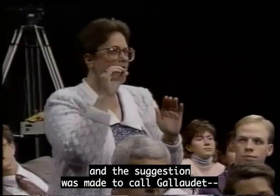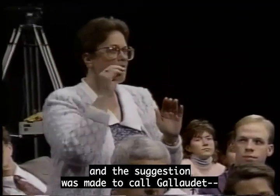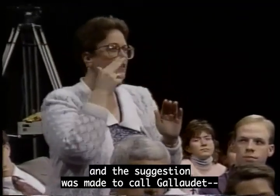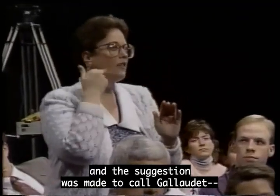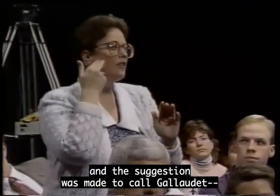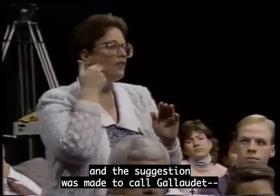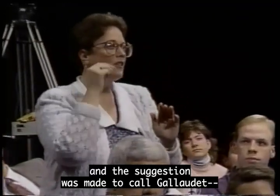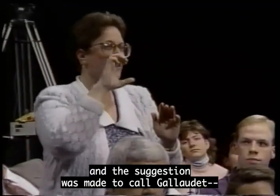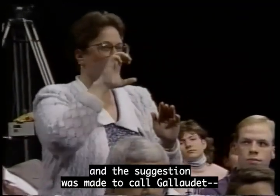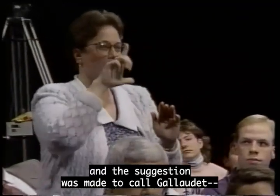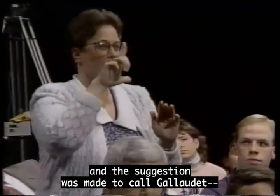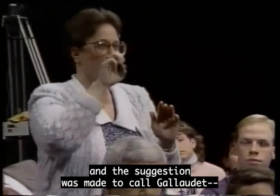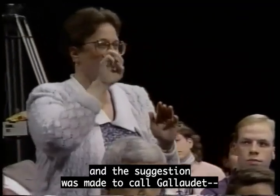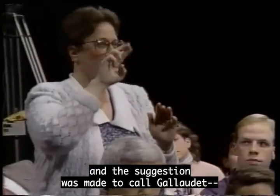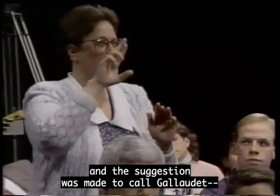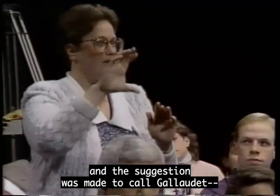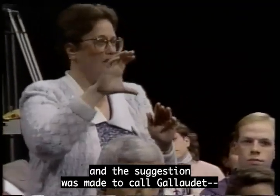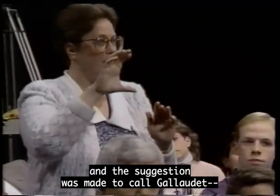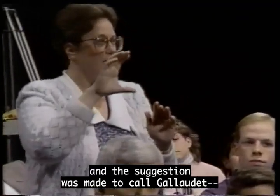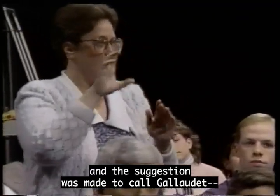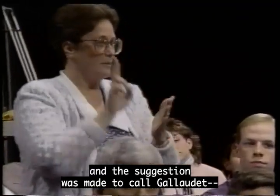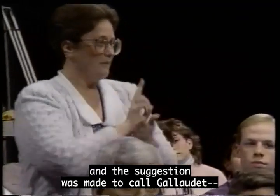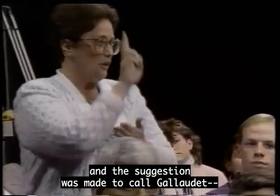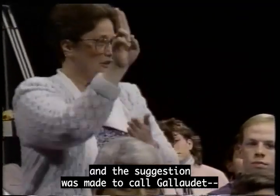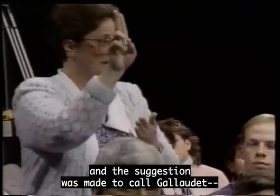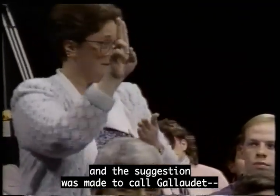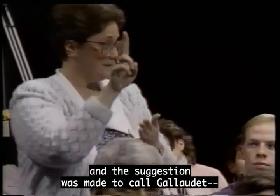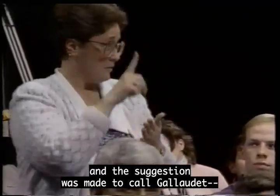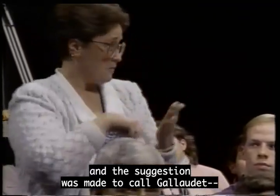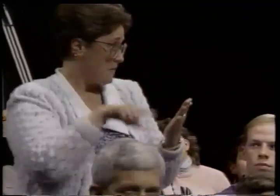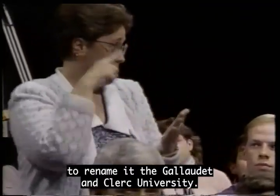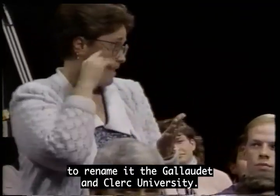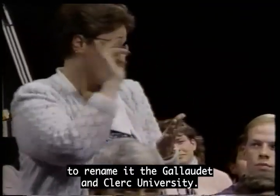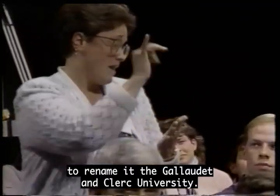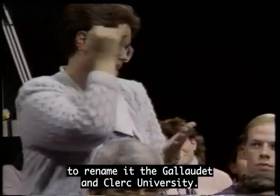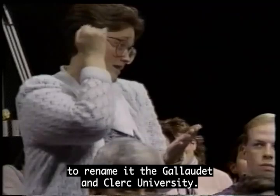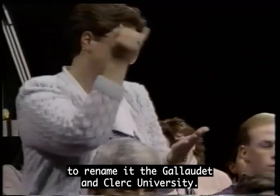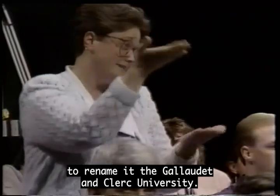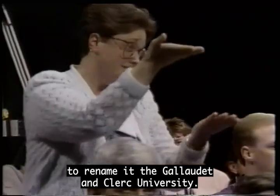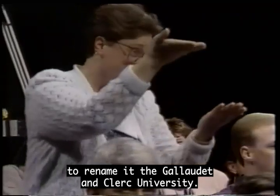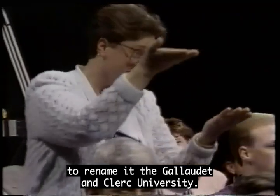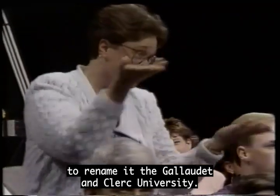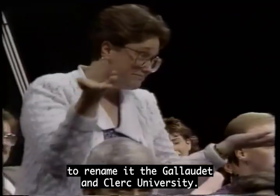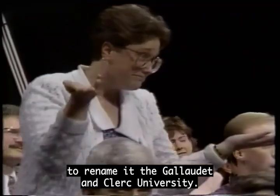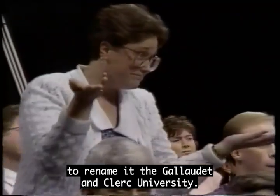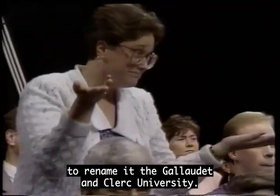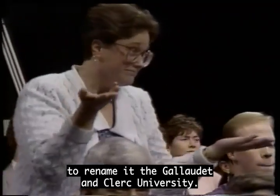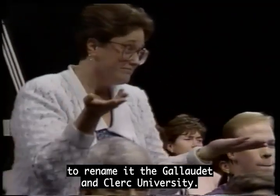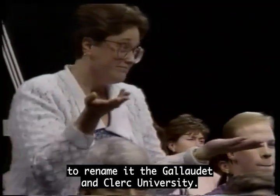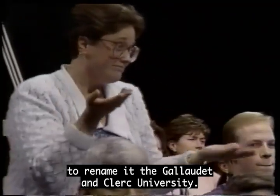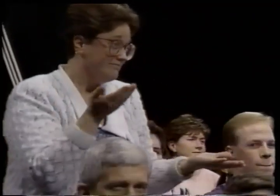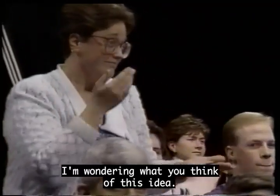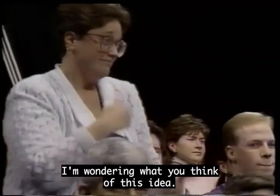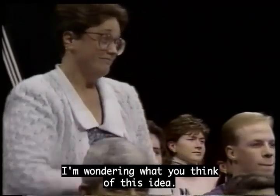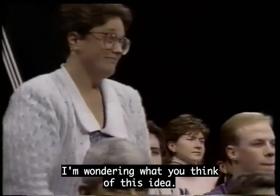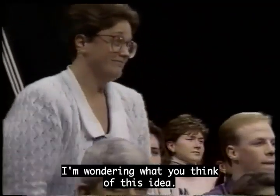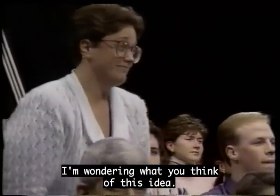was made to call Gallaudet, to rename it the Gallaudet and Clerc University. Mm-hmm. I'm wondering what you think of this idea.